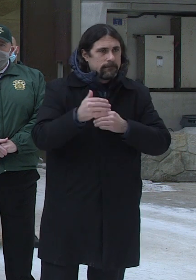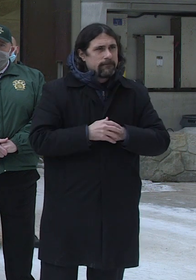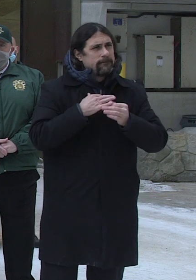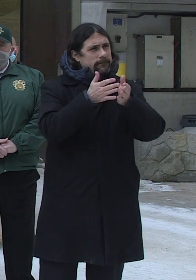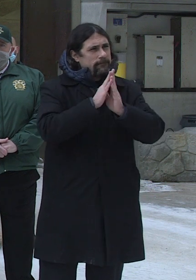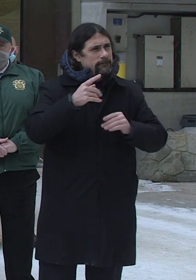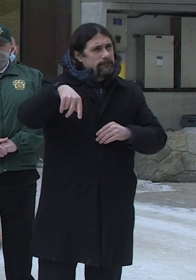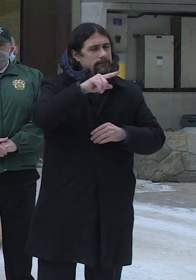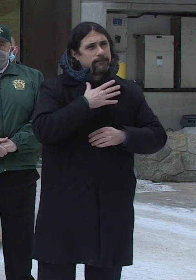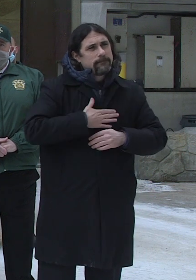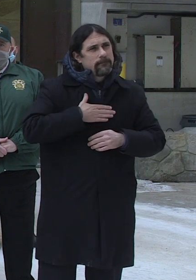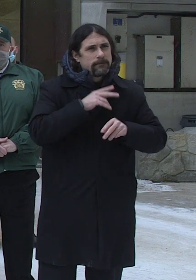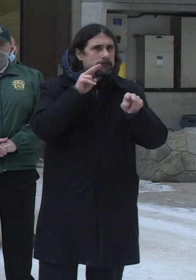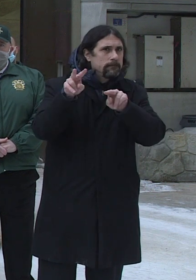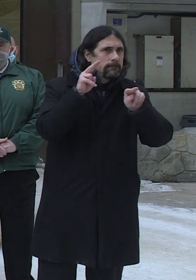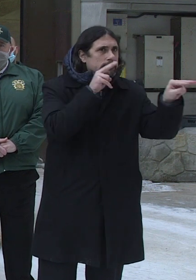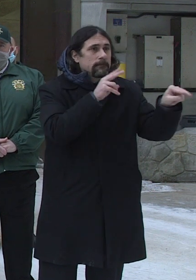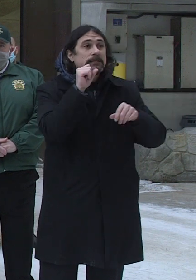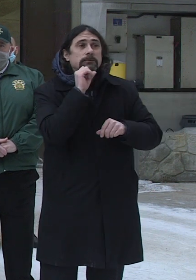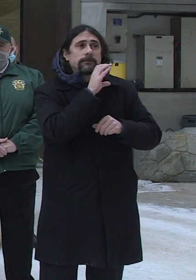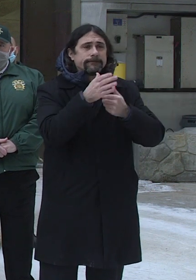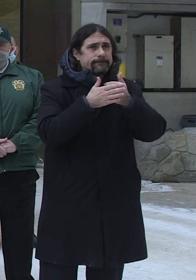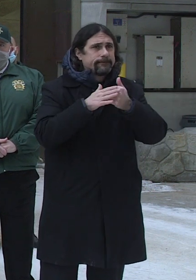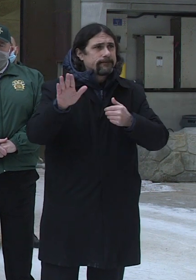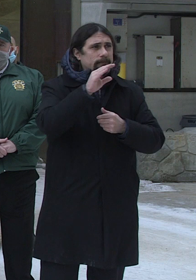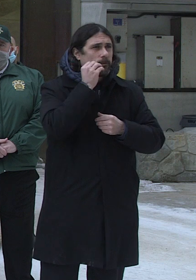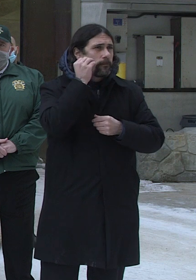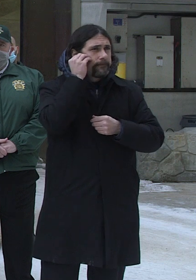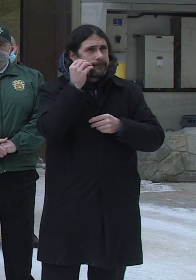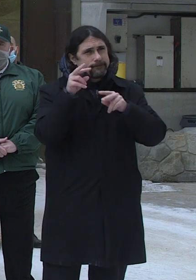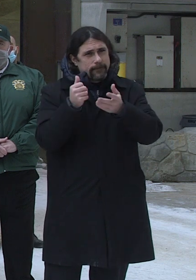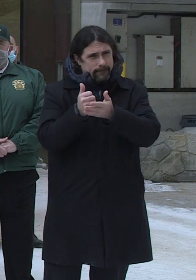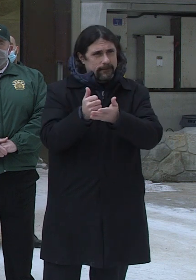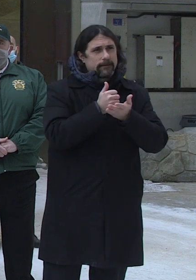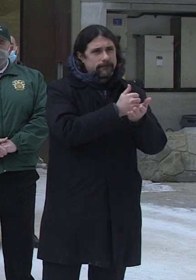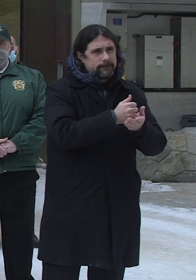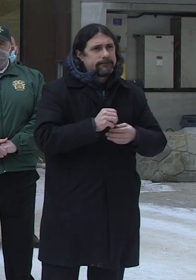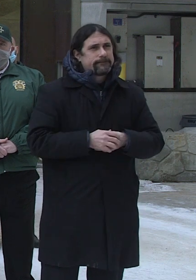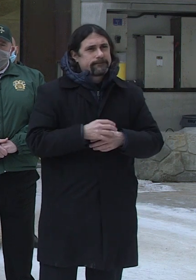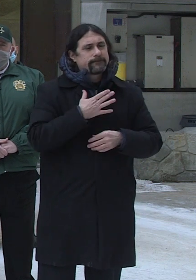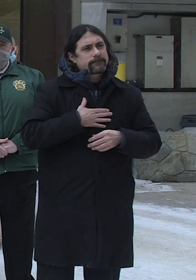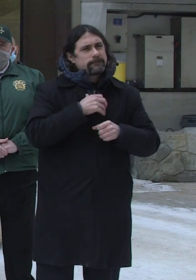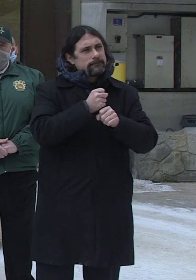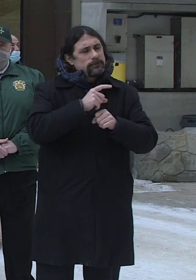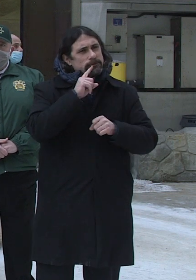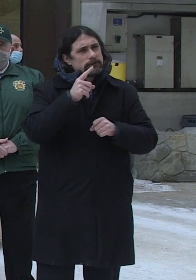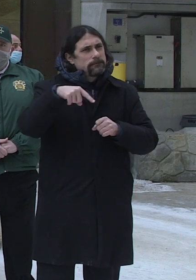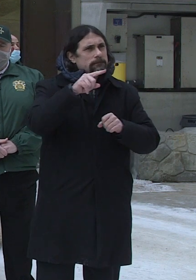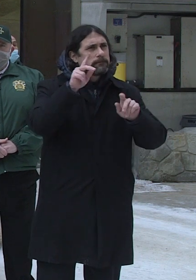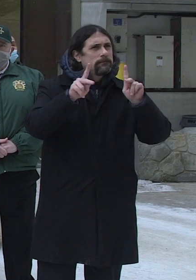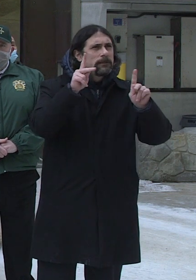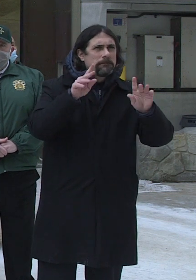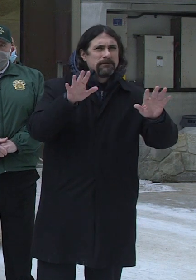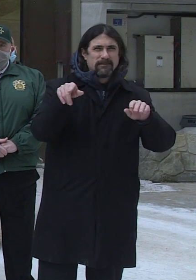job throughout the last year and through all of these events. But please check on them so they don't have to go outside and face the weather that we're about